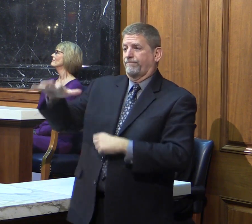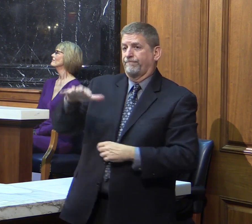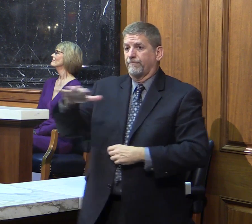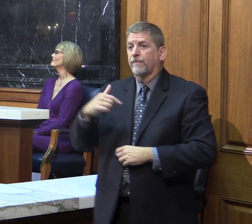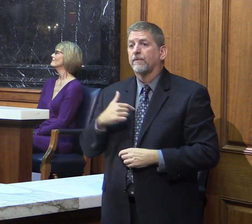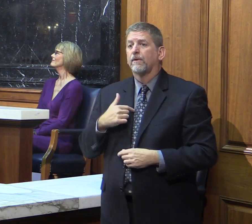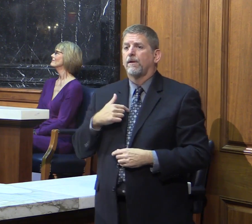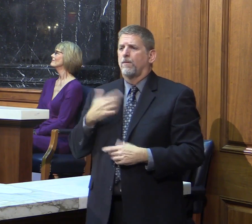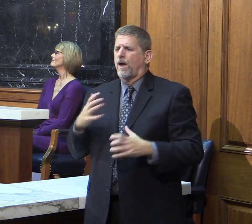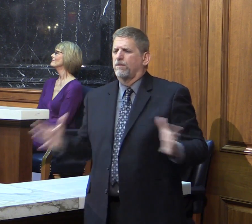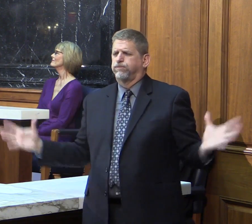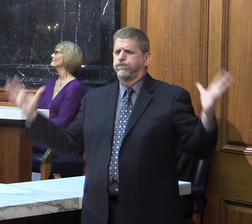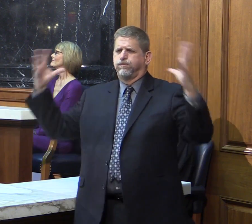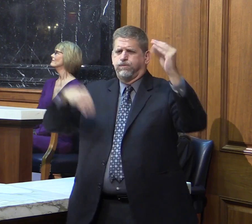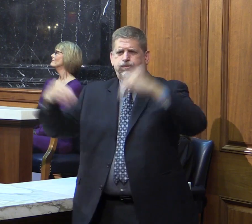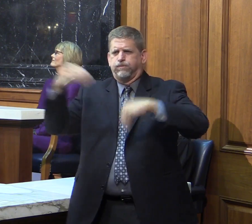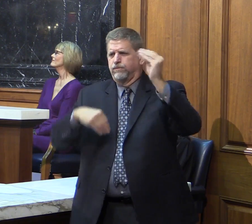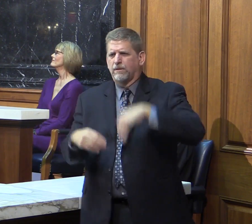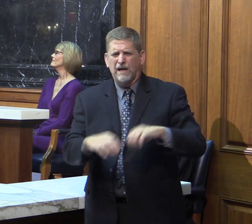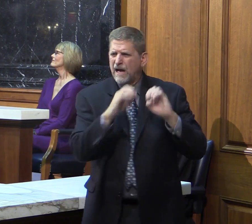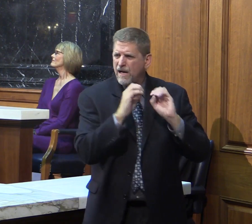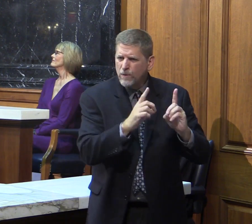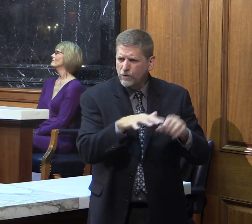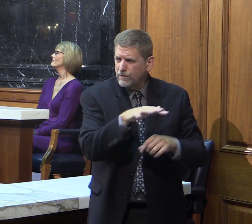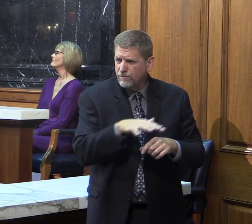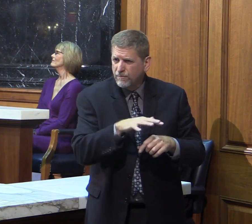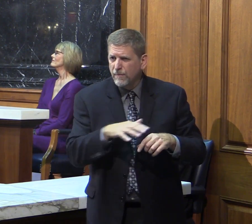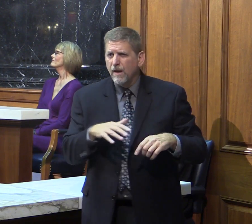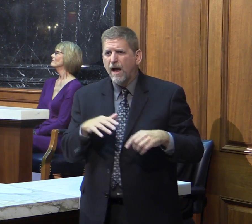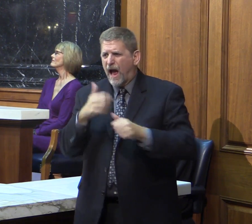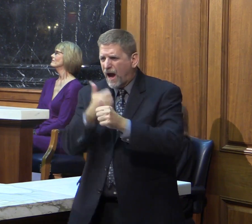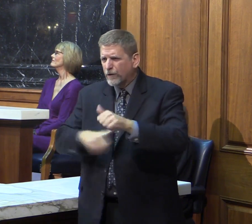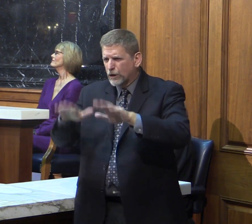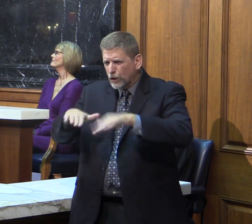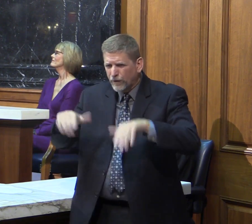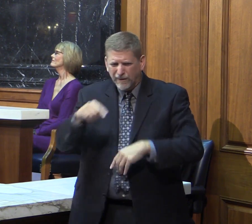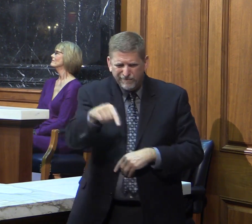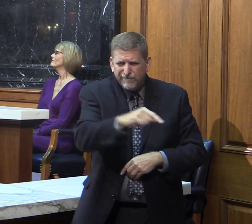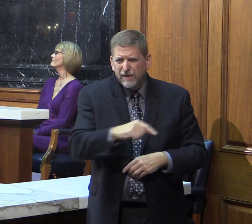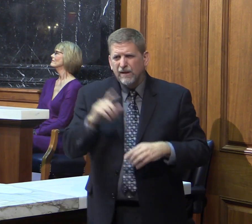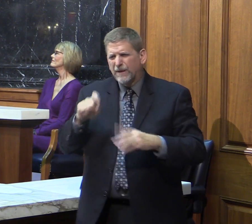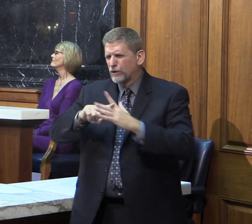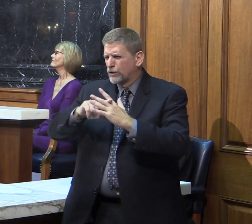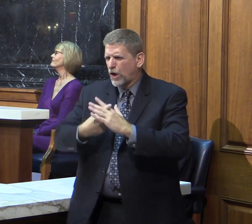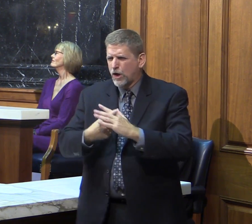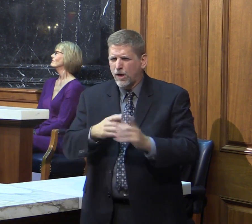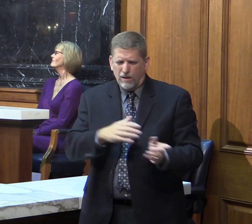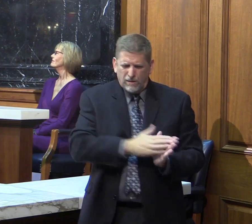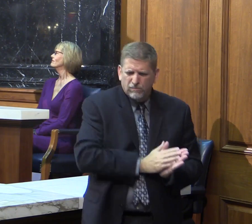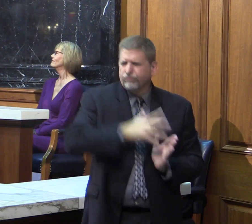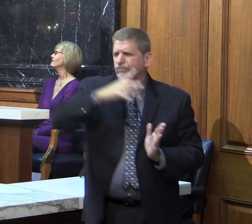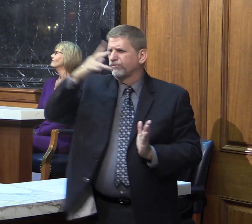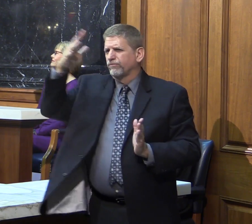comprehensive, beginning with an education system that gives every child a strong start all the way through to training programs that